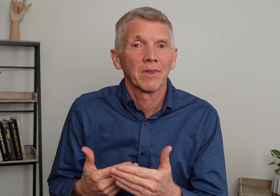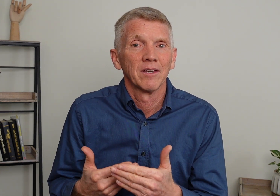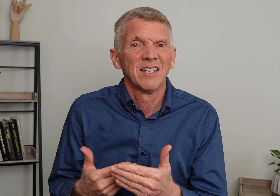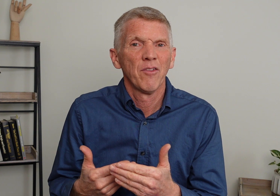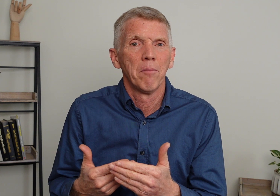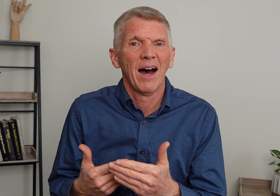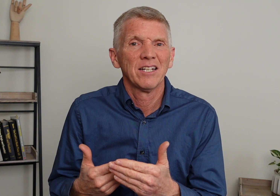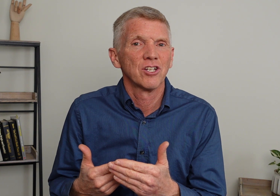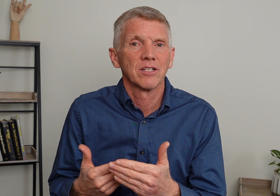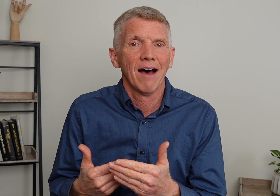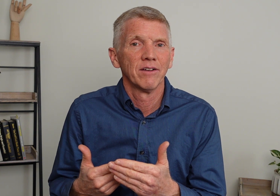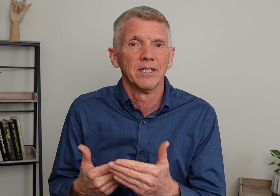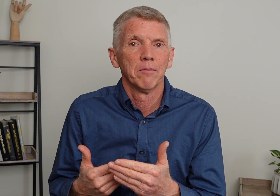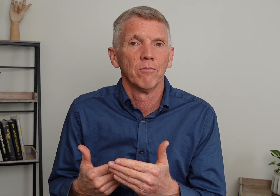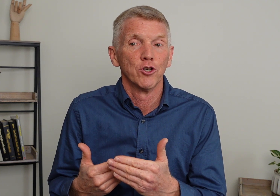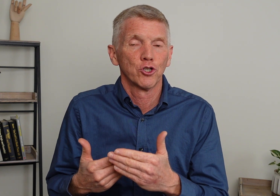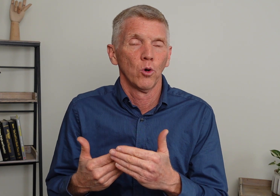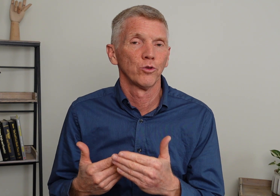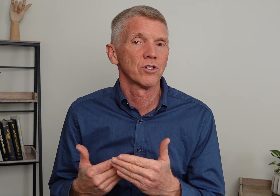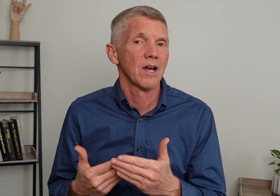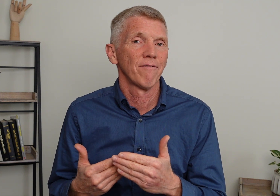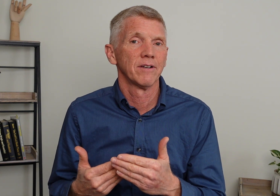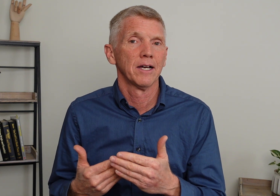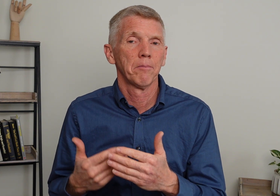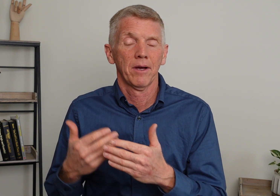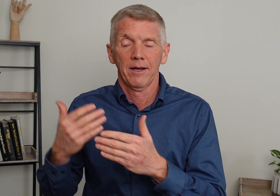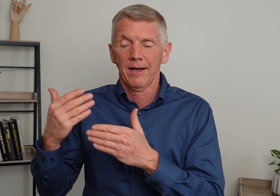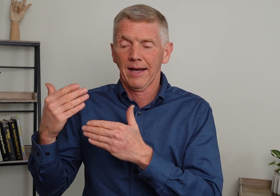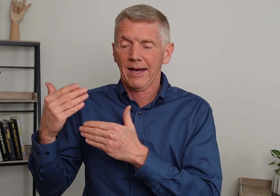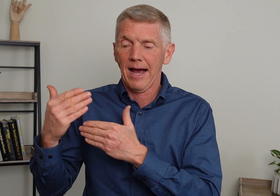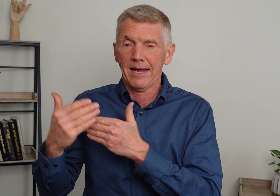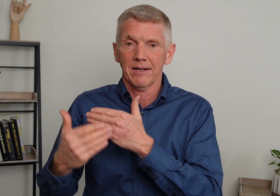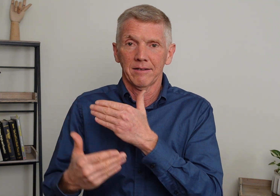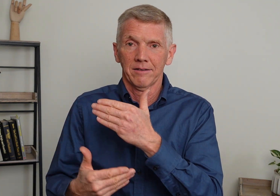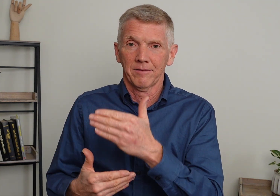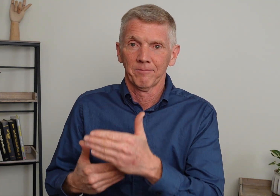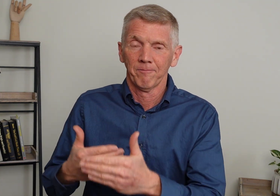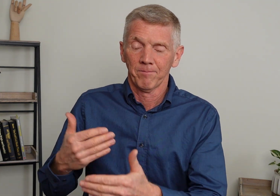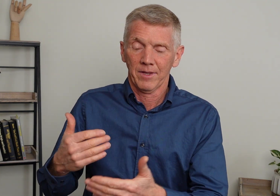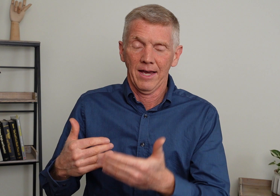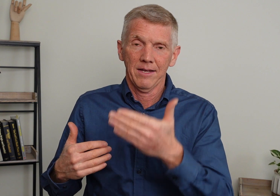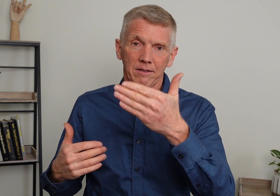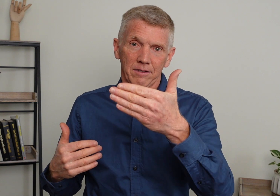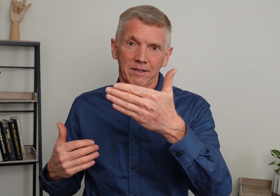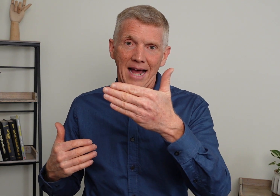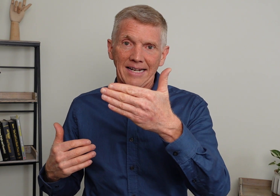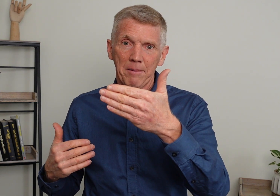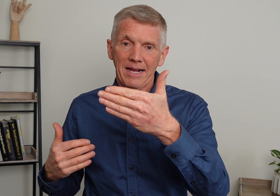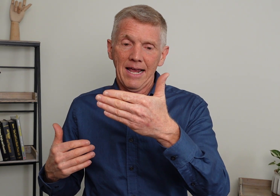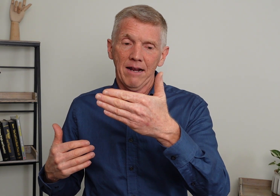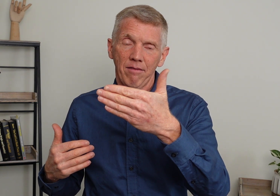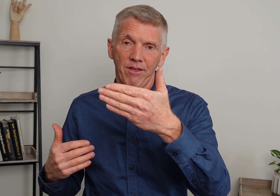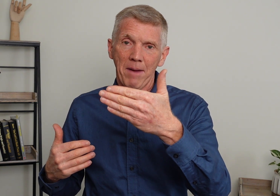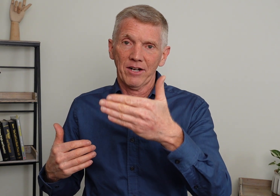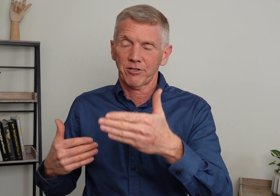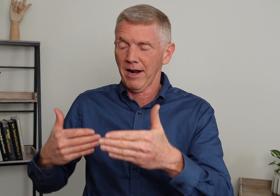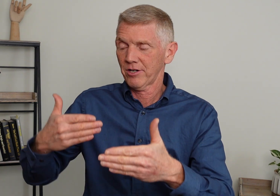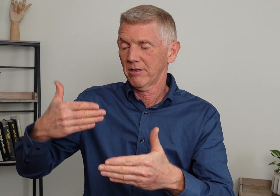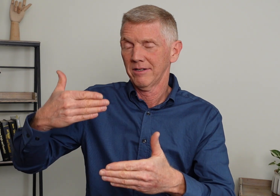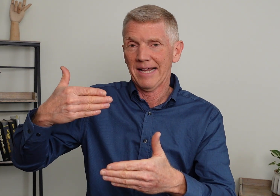See how the body just softened up, the shoulders softened up? Kind. Okay, non-dime on the hand, thumb outstretch, dime